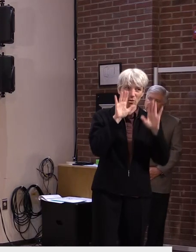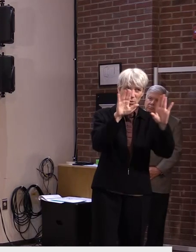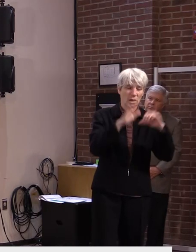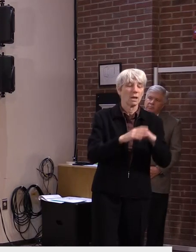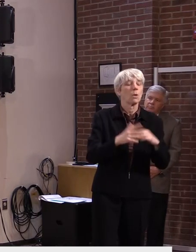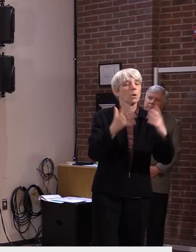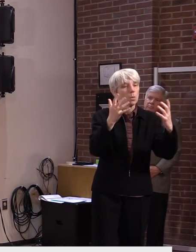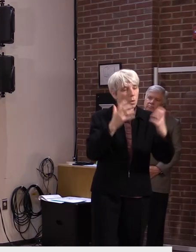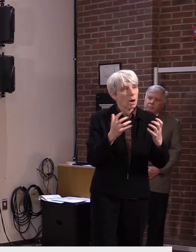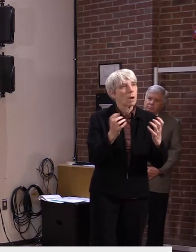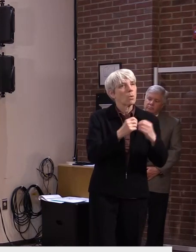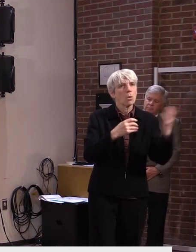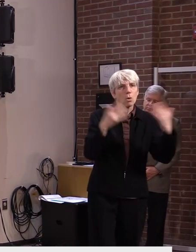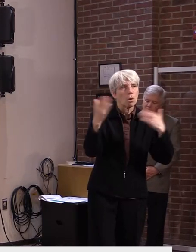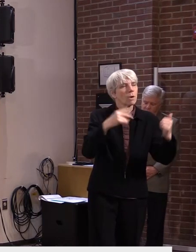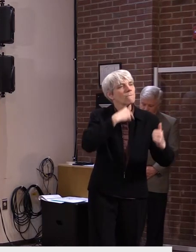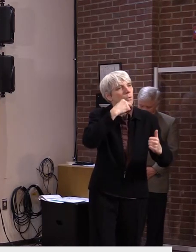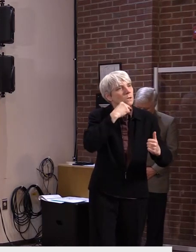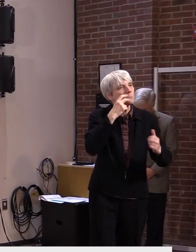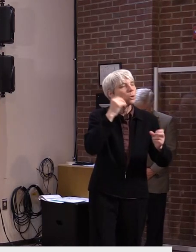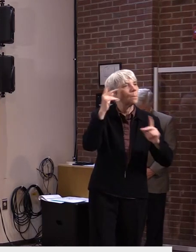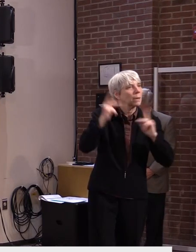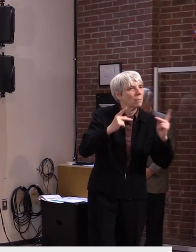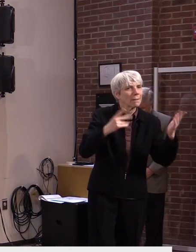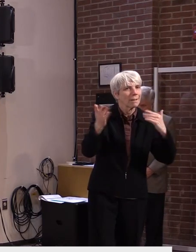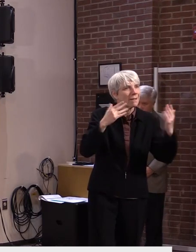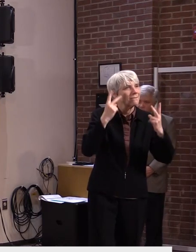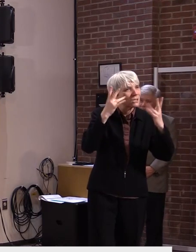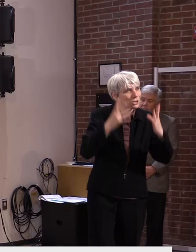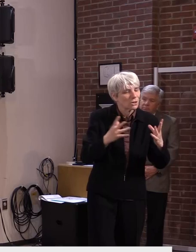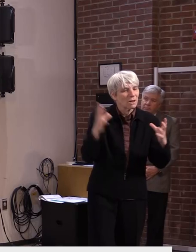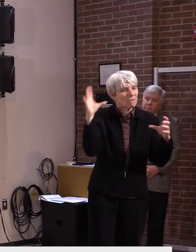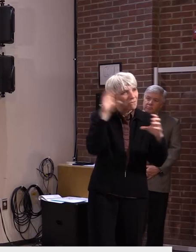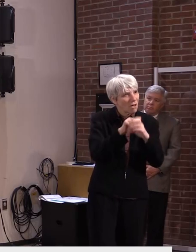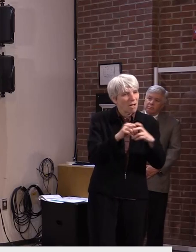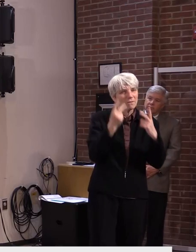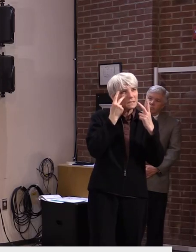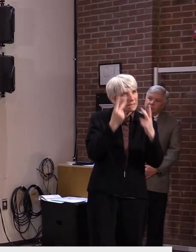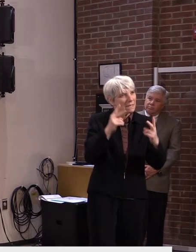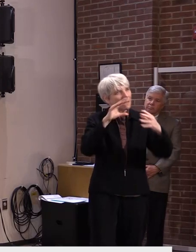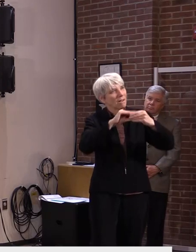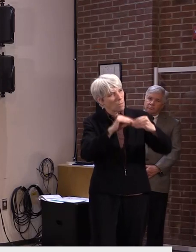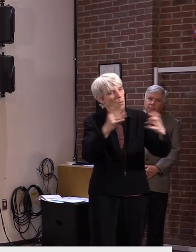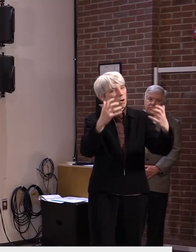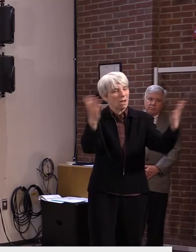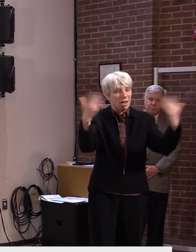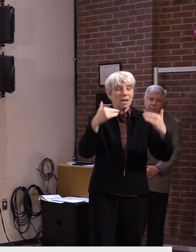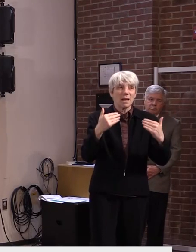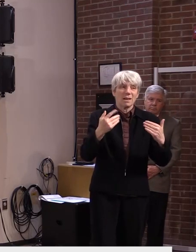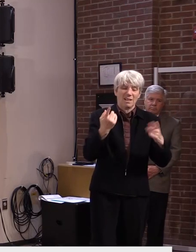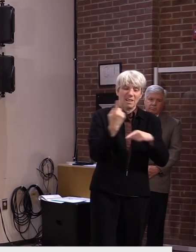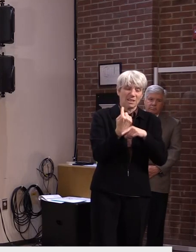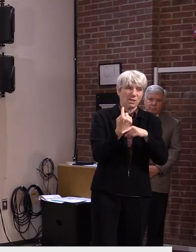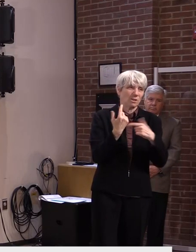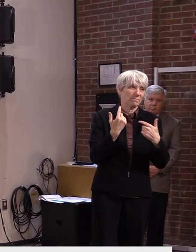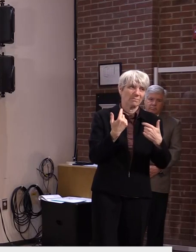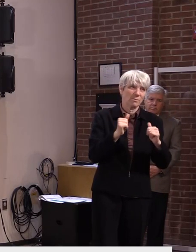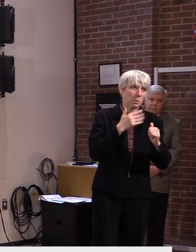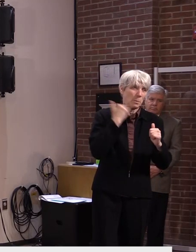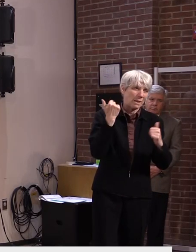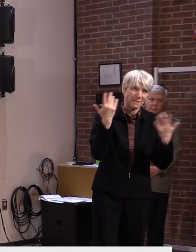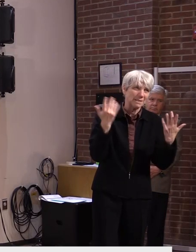to be involved and to be heard. And but they did the best they could under the circumstances. Do you see any